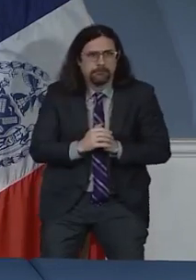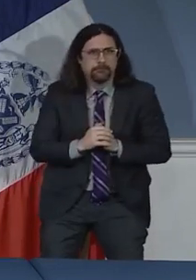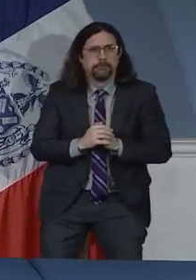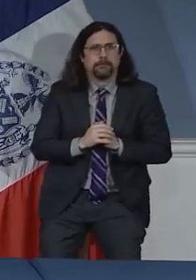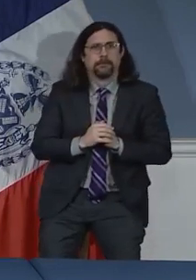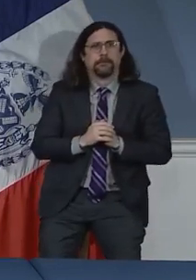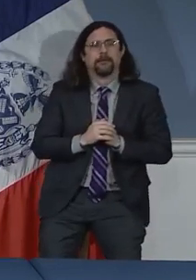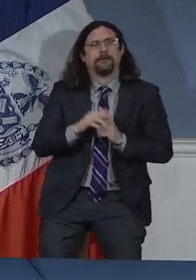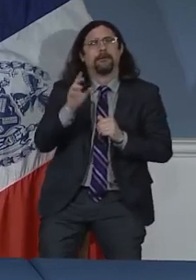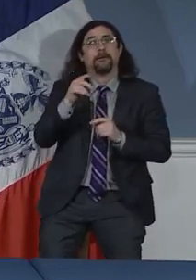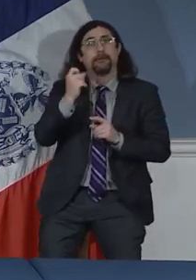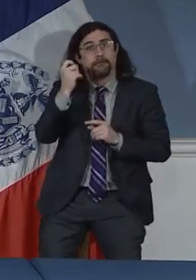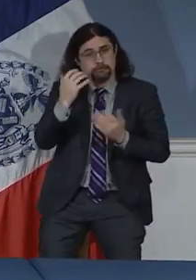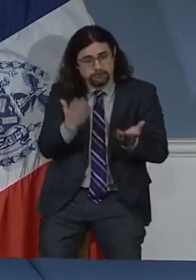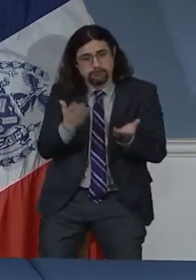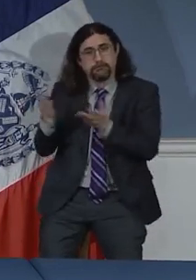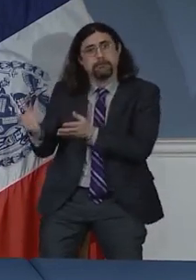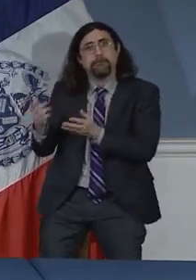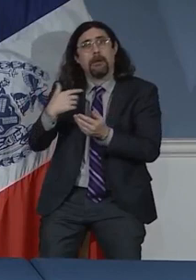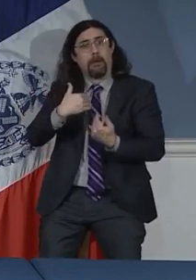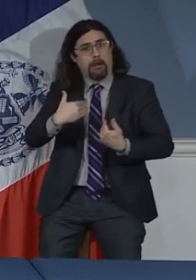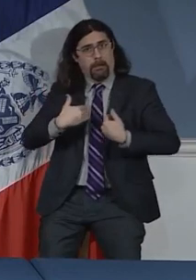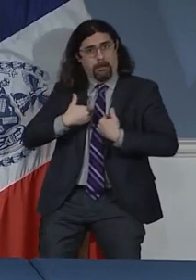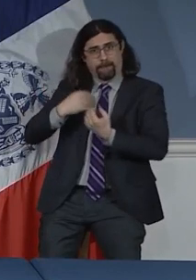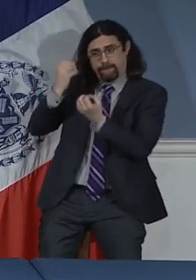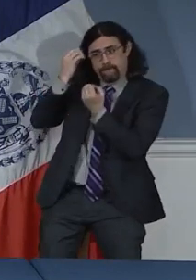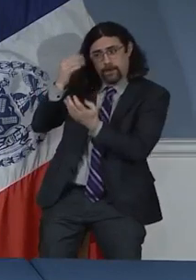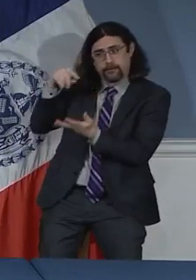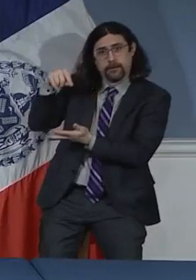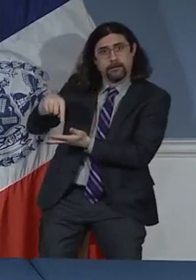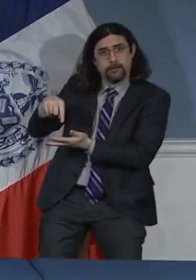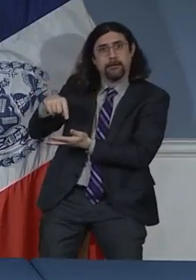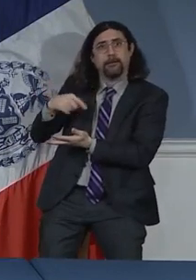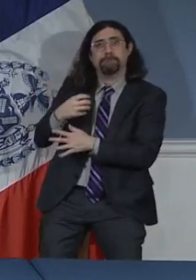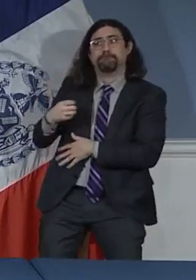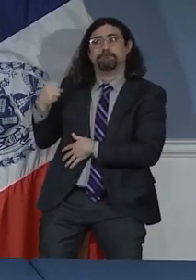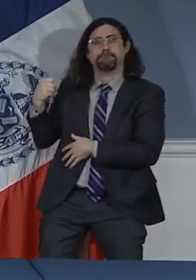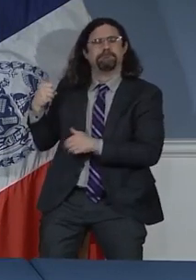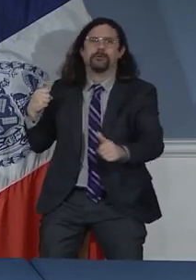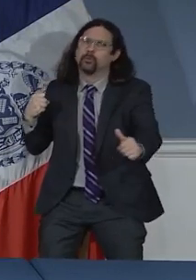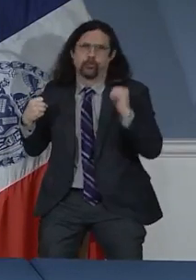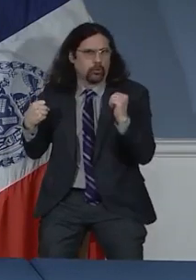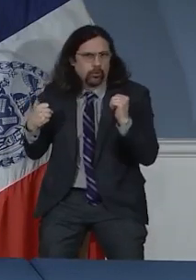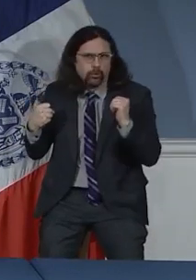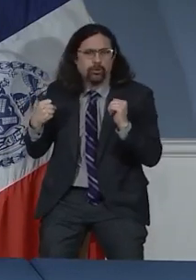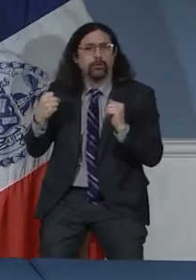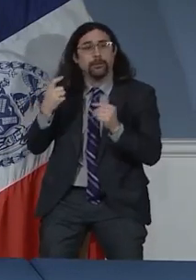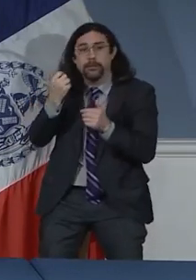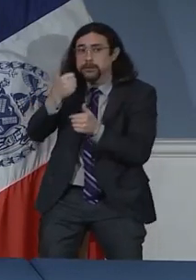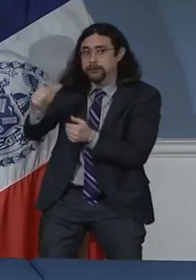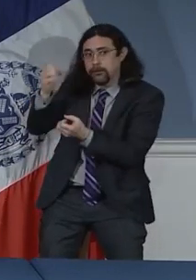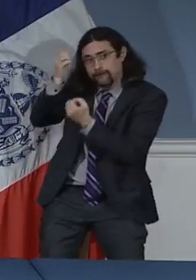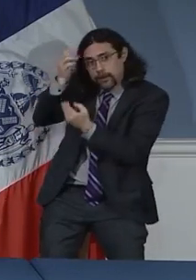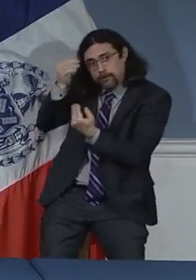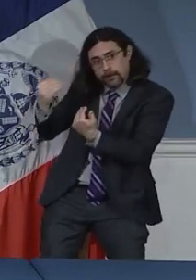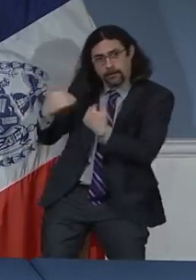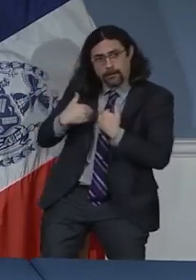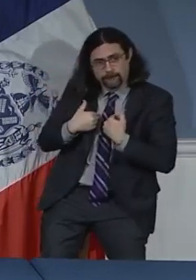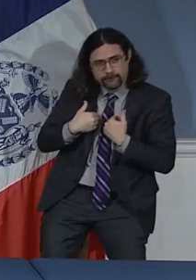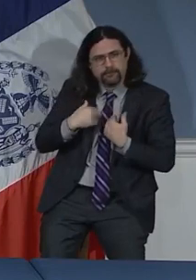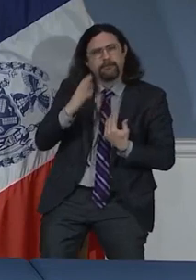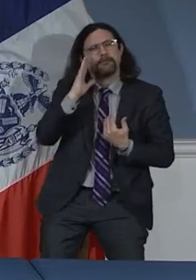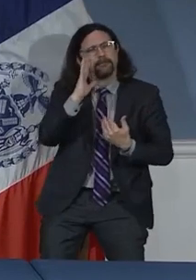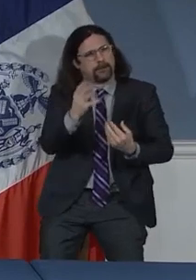very painful reality. I think New Yorkers want real talk. I think New Yorkers like it straight, and we're going to do that.